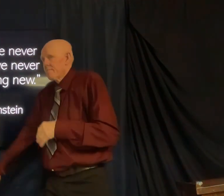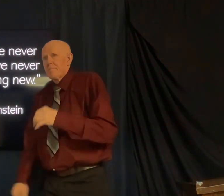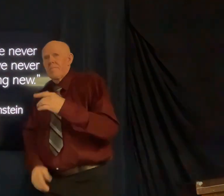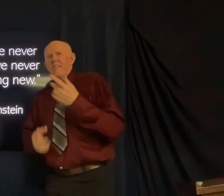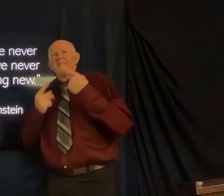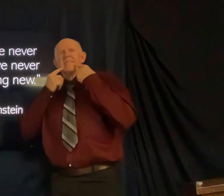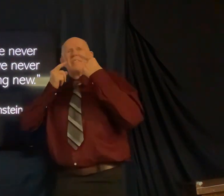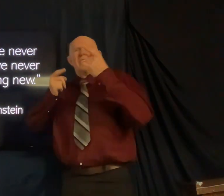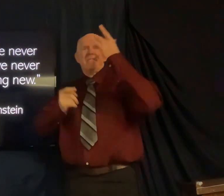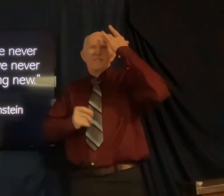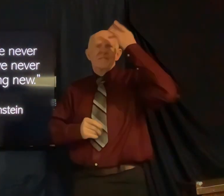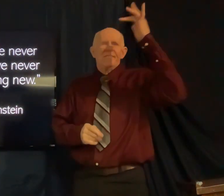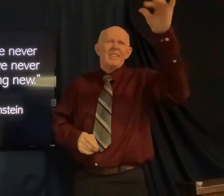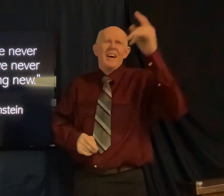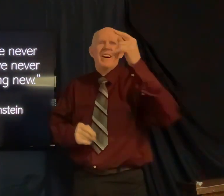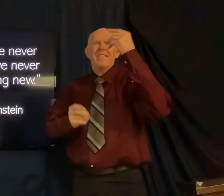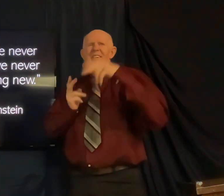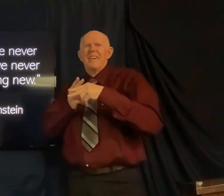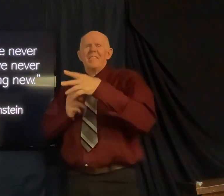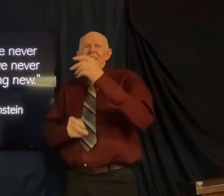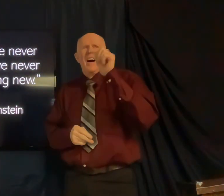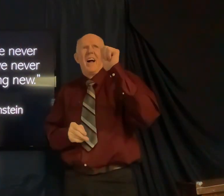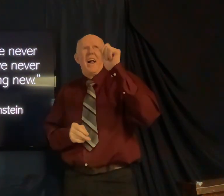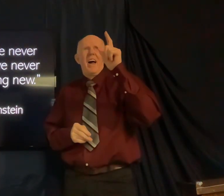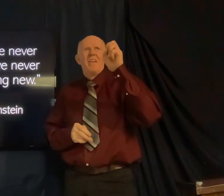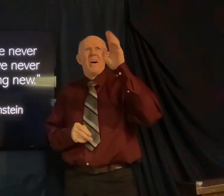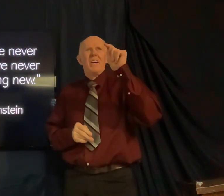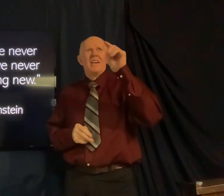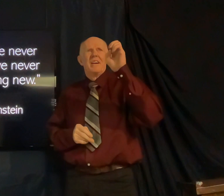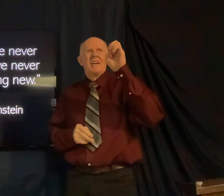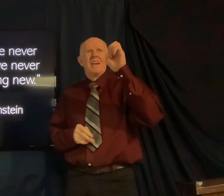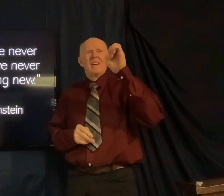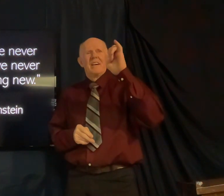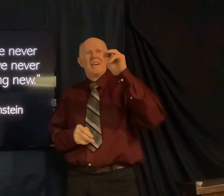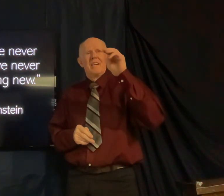It was Albert Einstein. He was a famous scientist. Albert